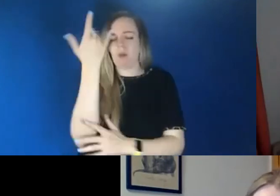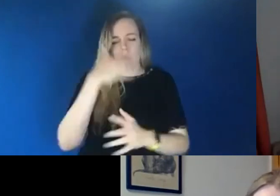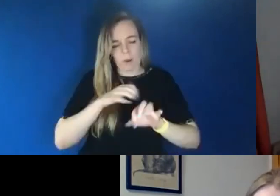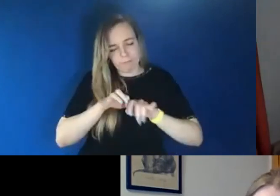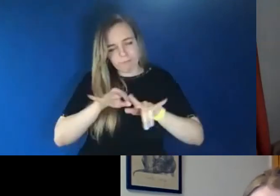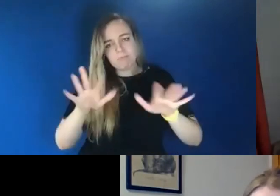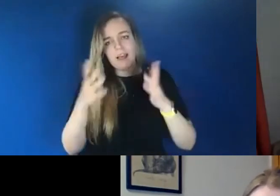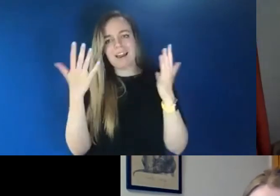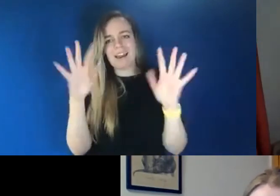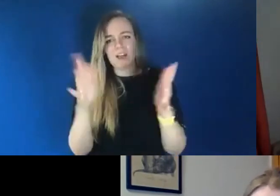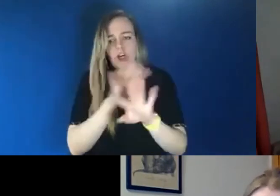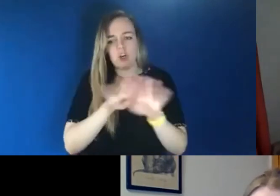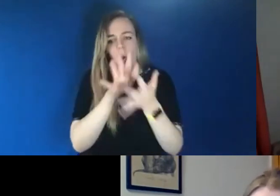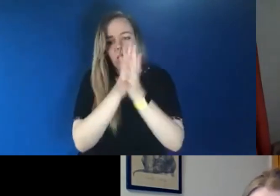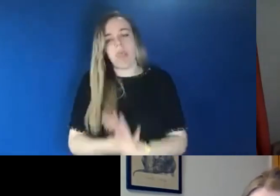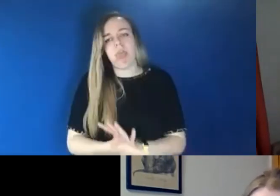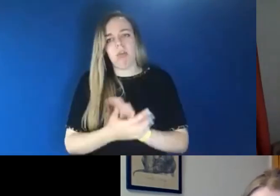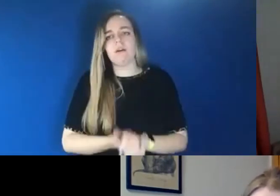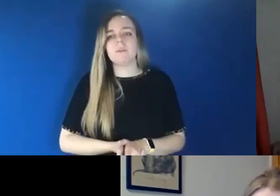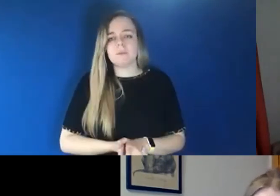and not depleting it anymore?